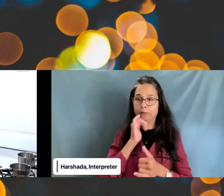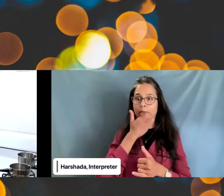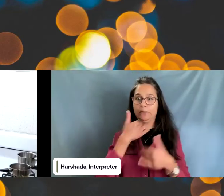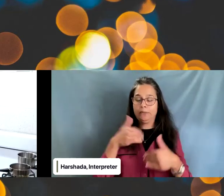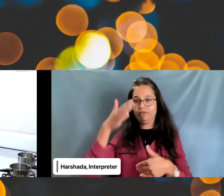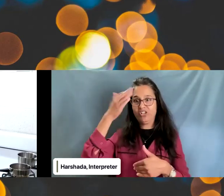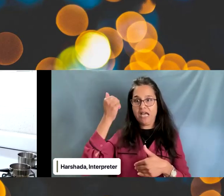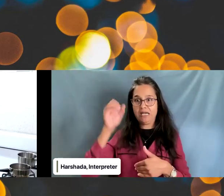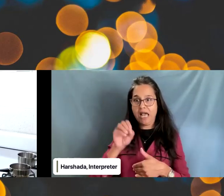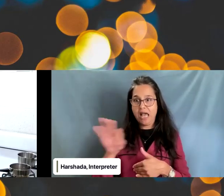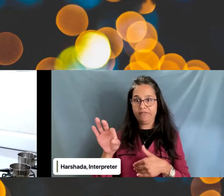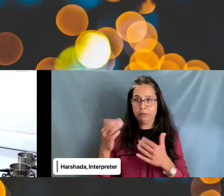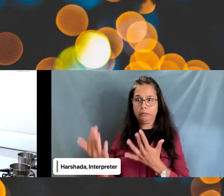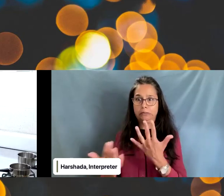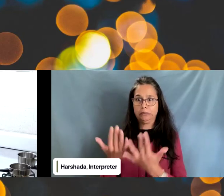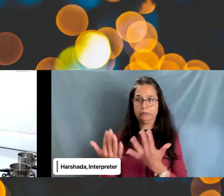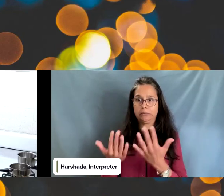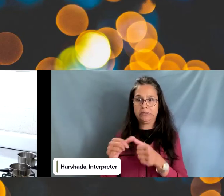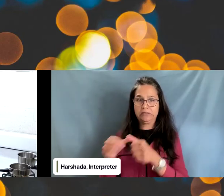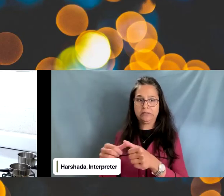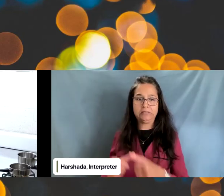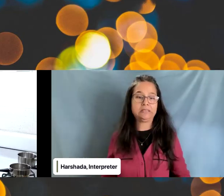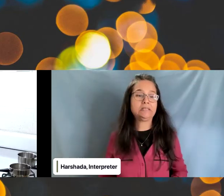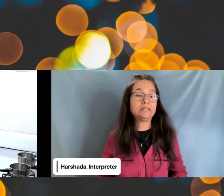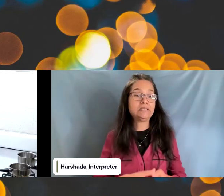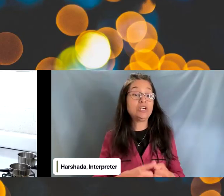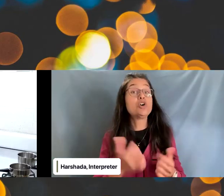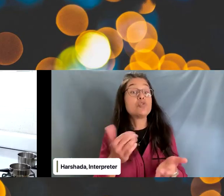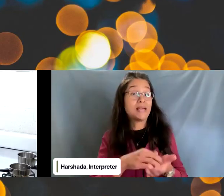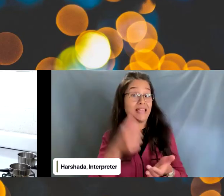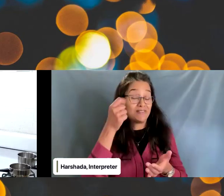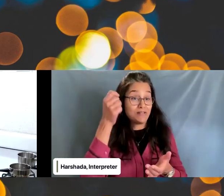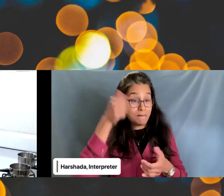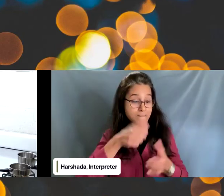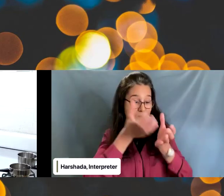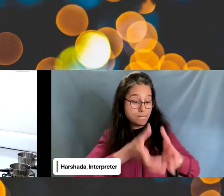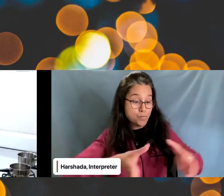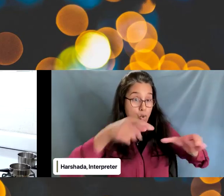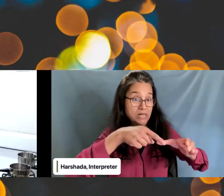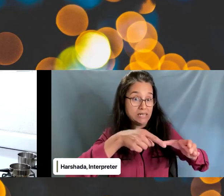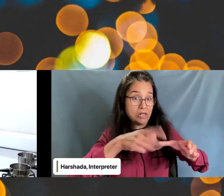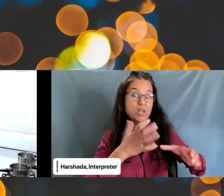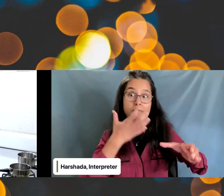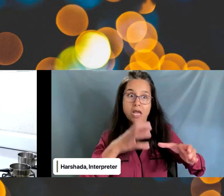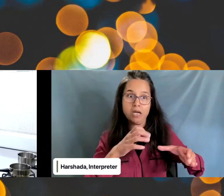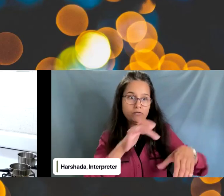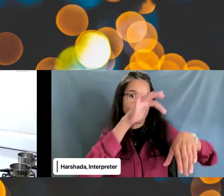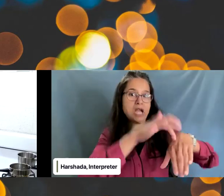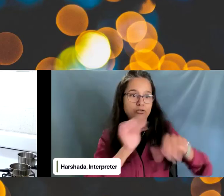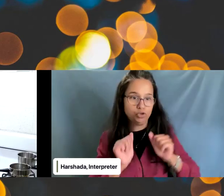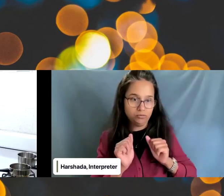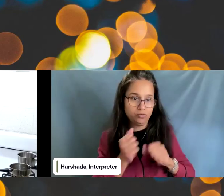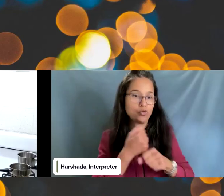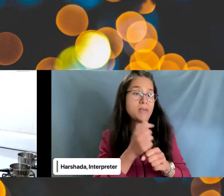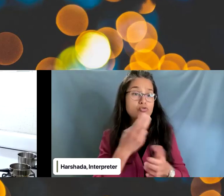And it's going to be too hot to use your hands. So just use a little spoon first to mix the butter and the